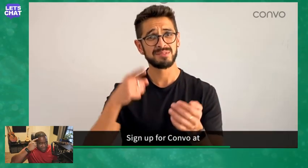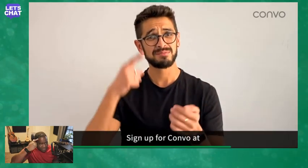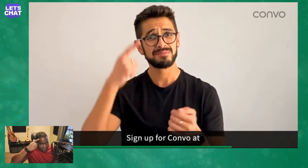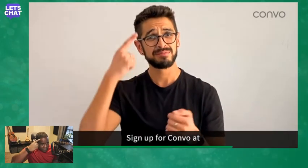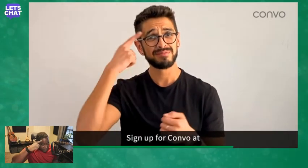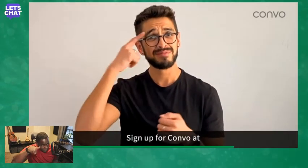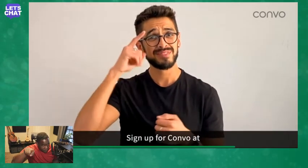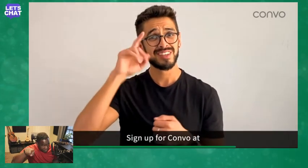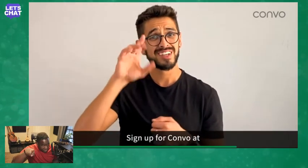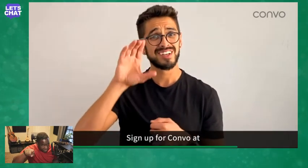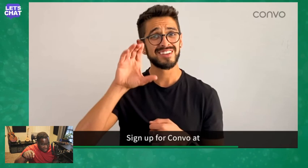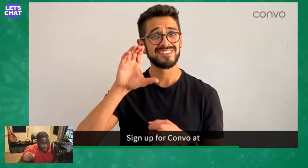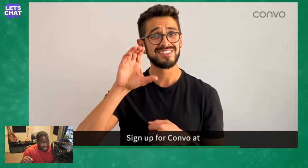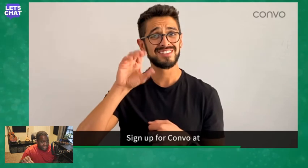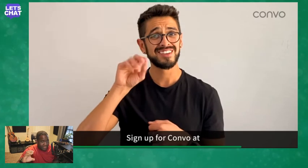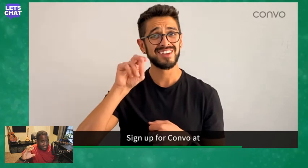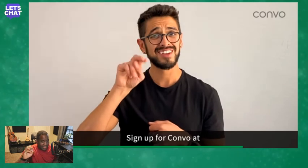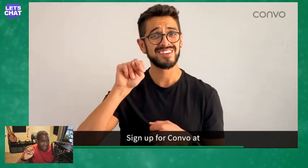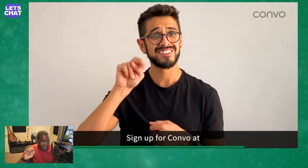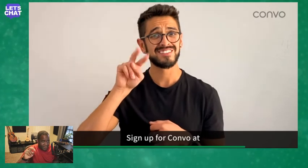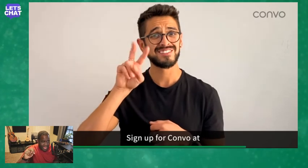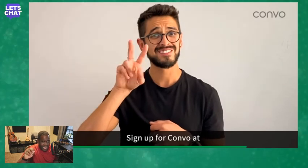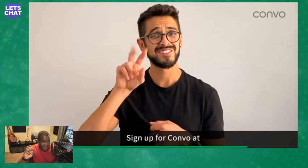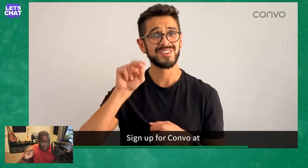up for?